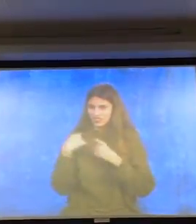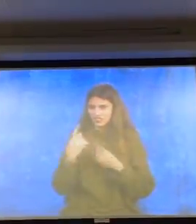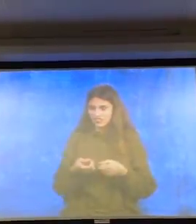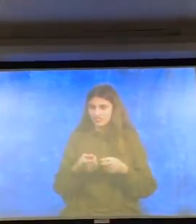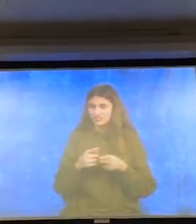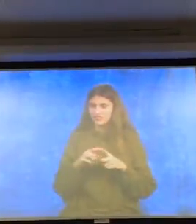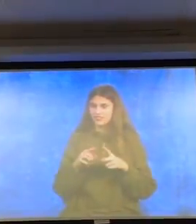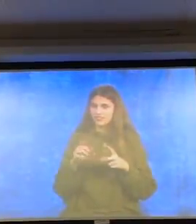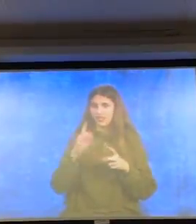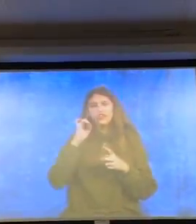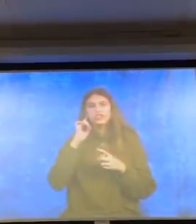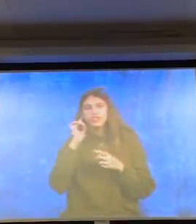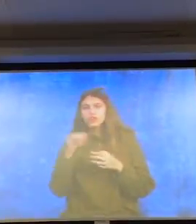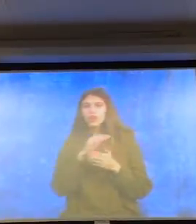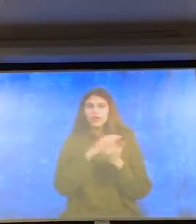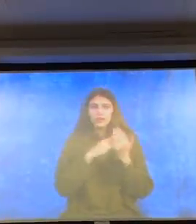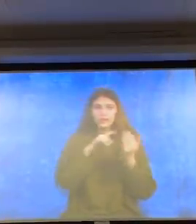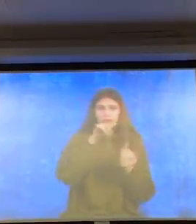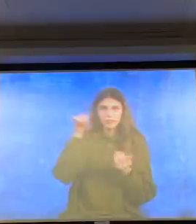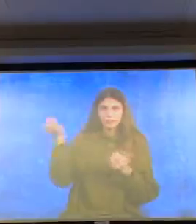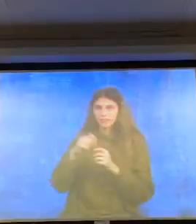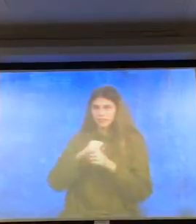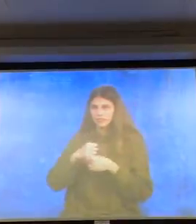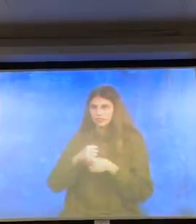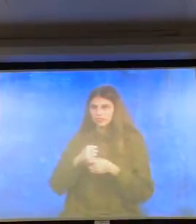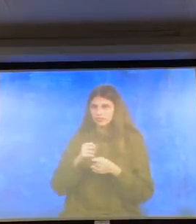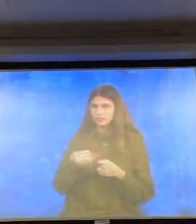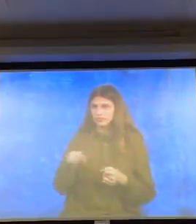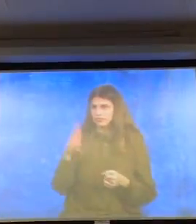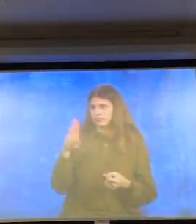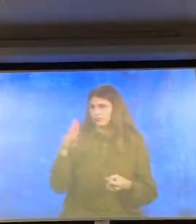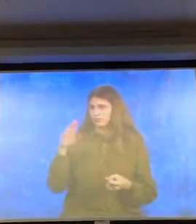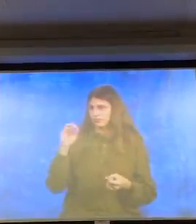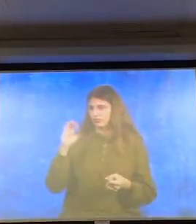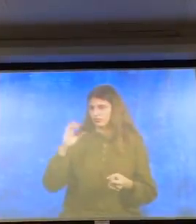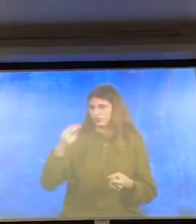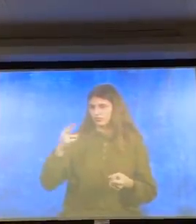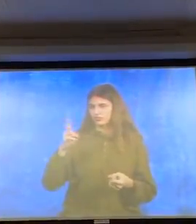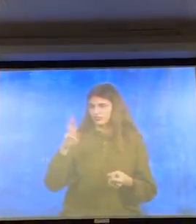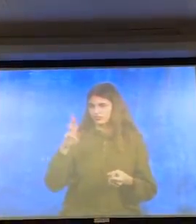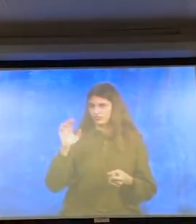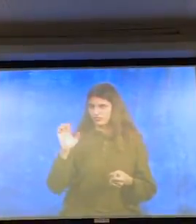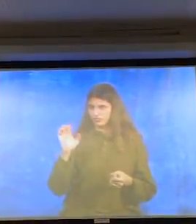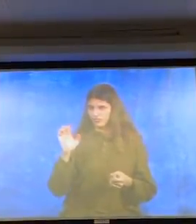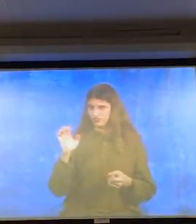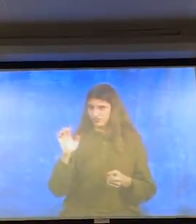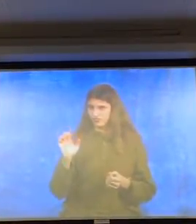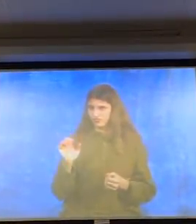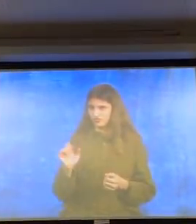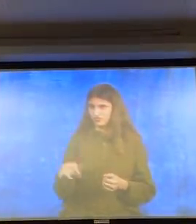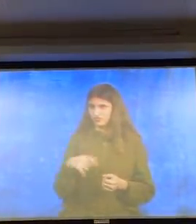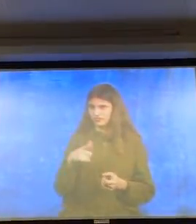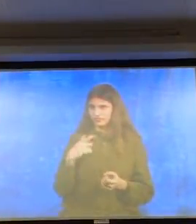I haven't made magazines yet, but I've heard of some other graphic artists that have made